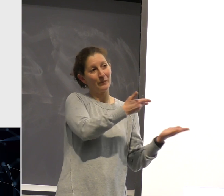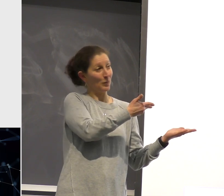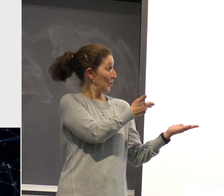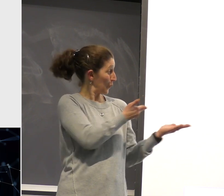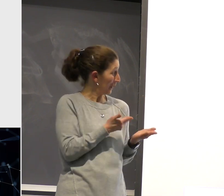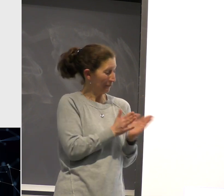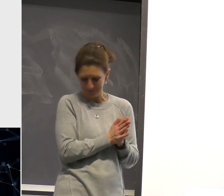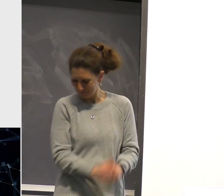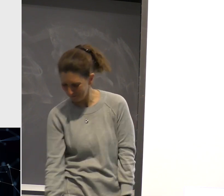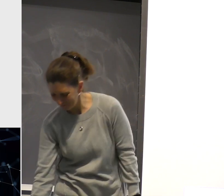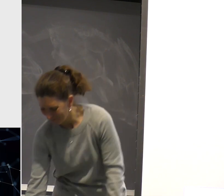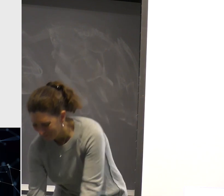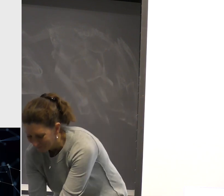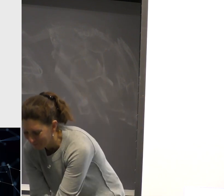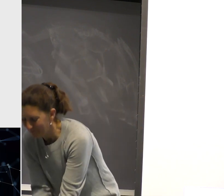Please help me welcome Crom to the stage.